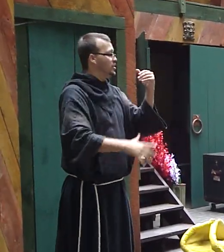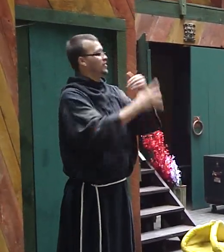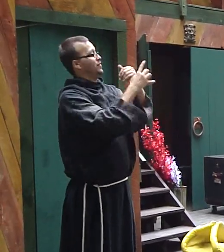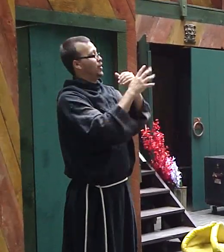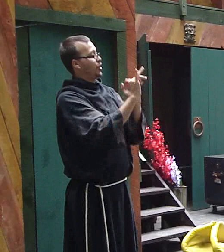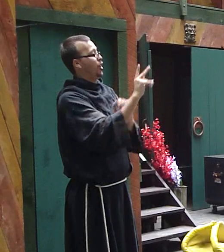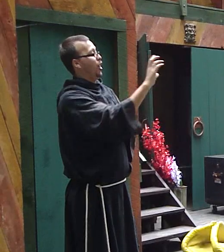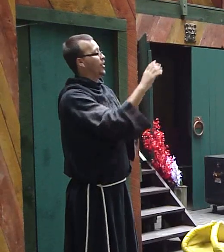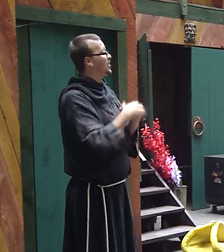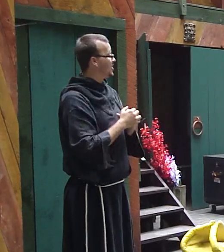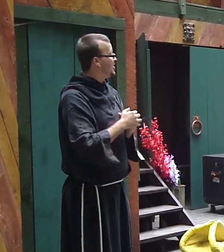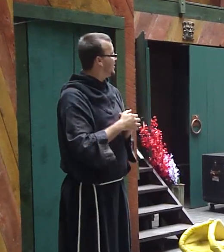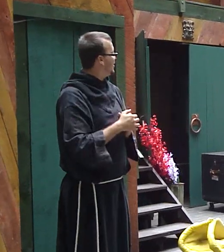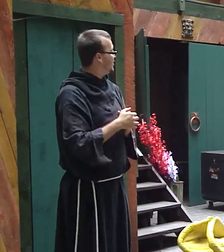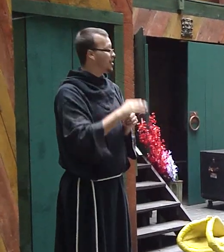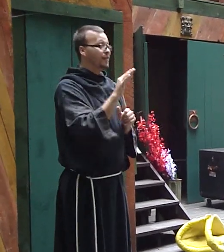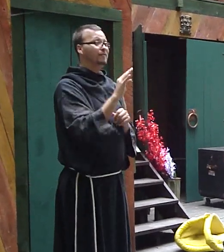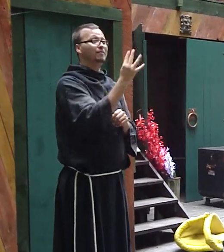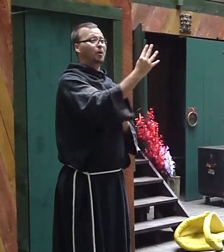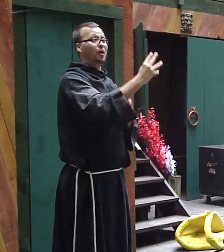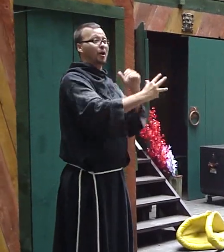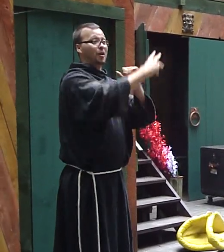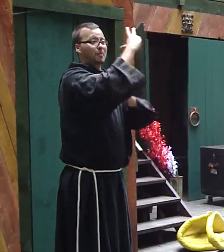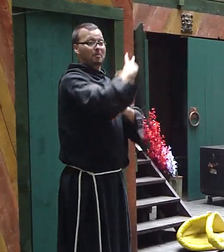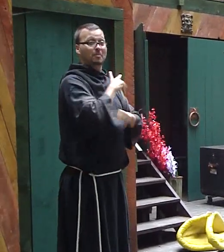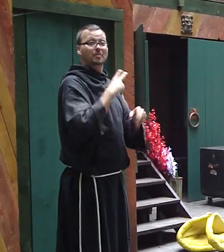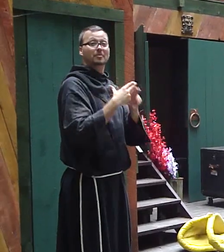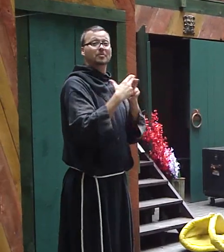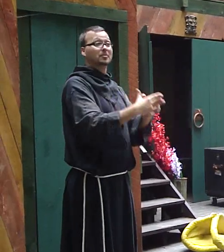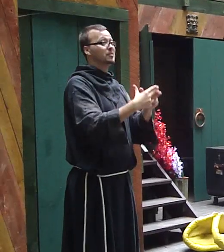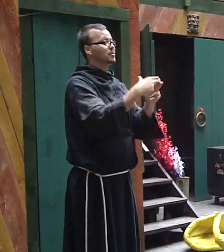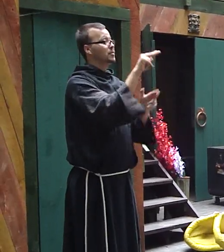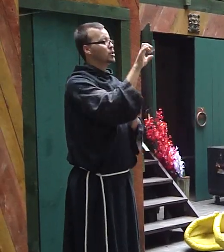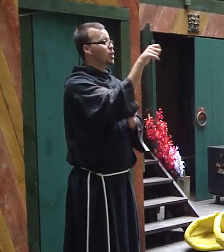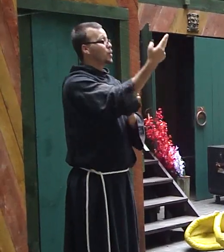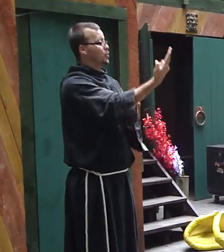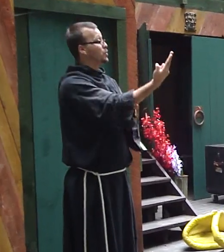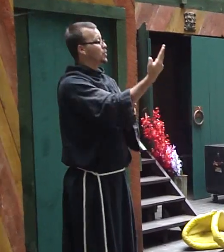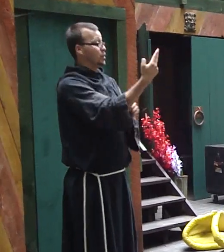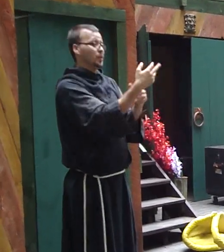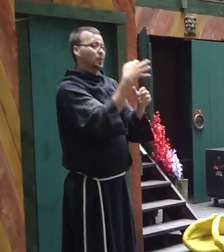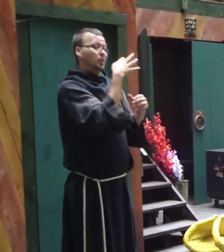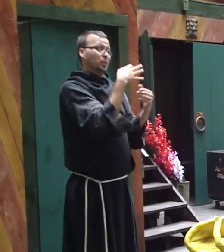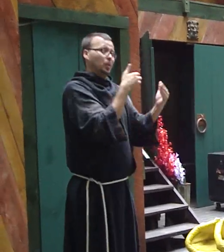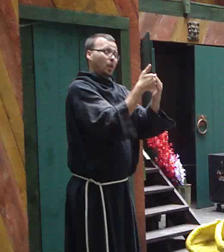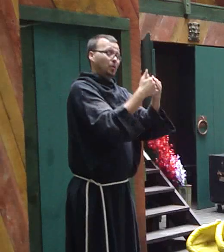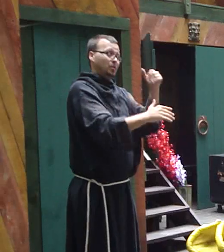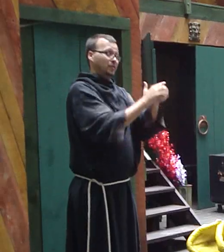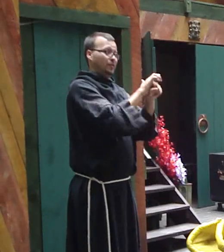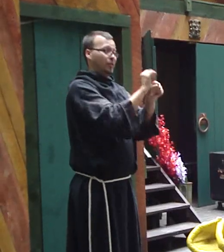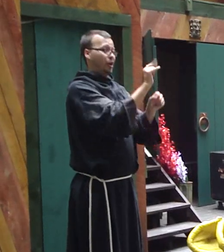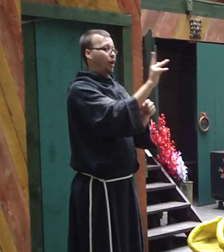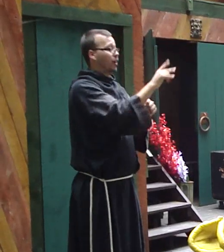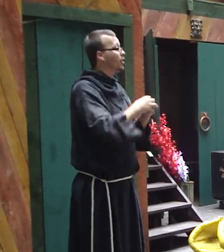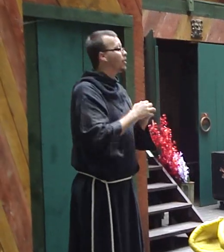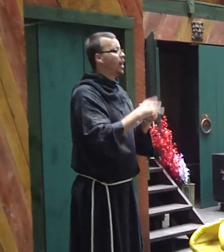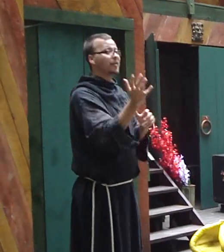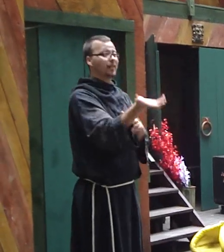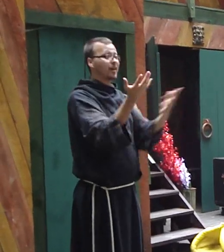ark. Ew. Yes, fourth constipated man's name was Noah. He nearly filled the ark. Everyone, there